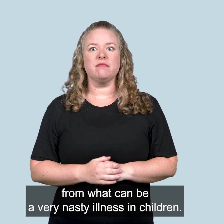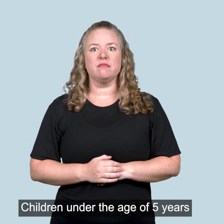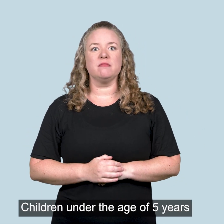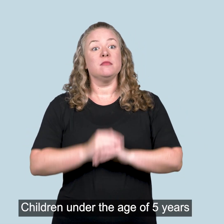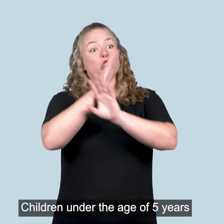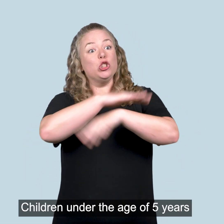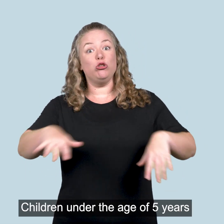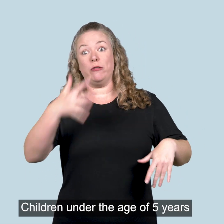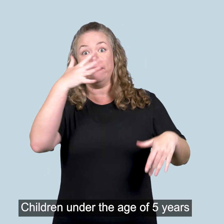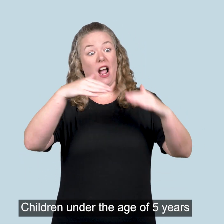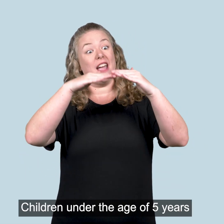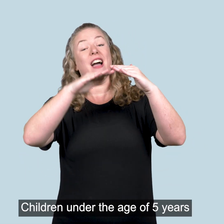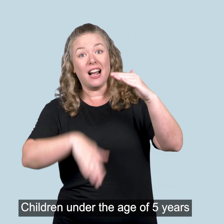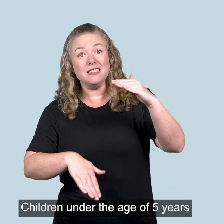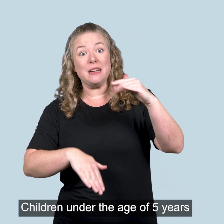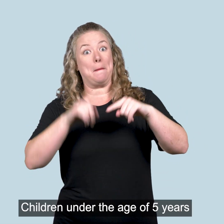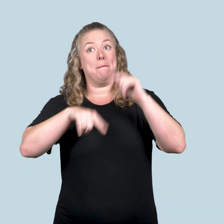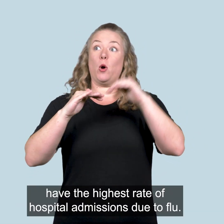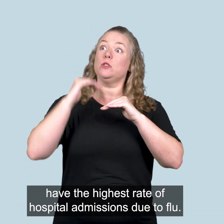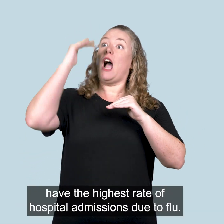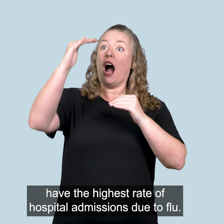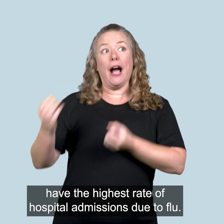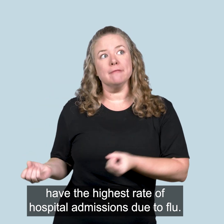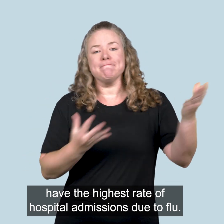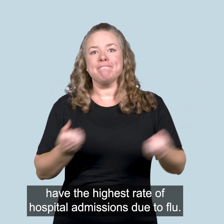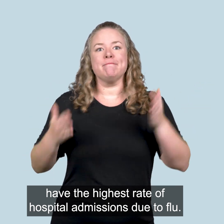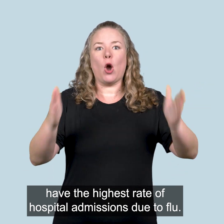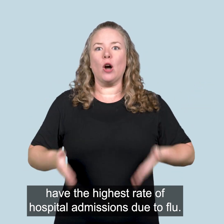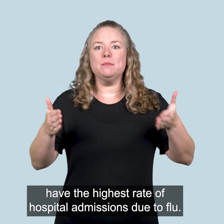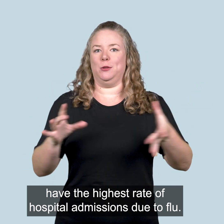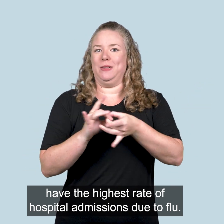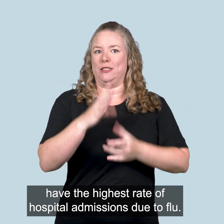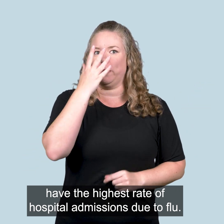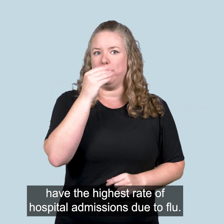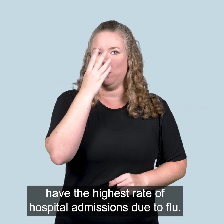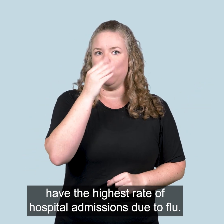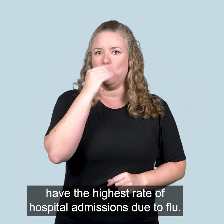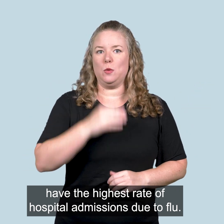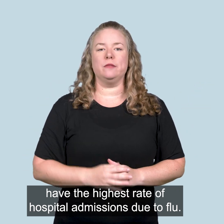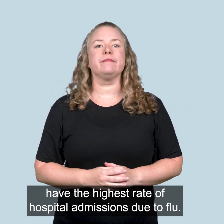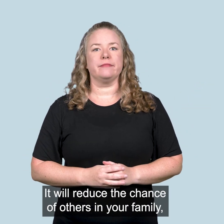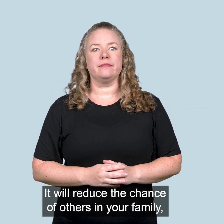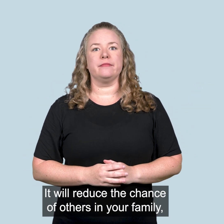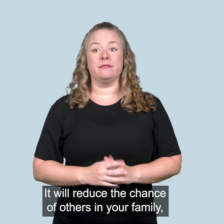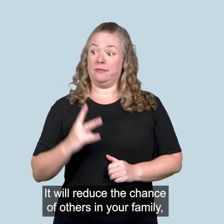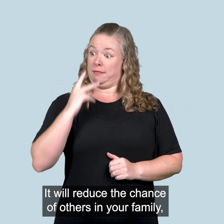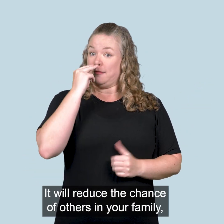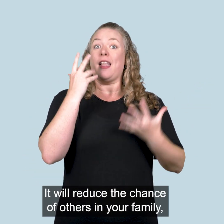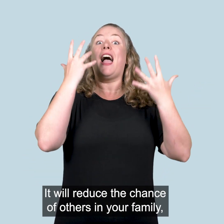children. Children under the age of 5 years have the highest rate of hospital admissions due to flu. It will reduce the chance